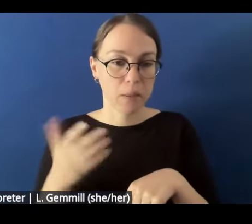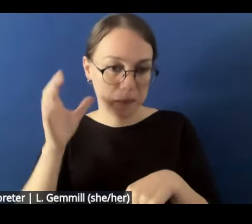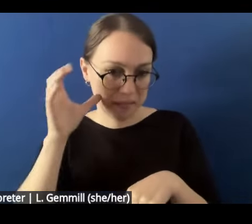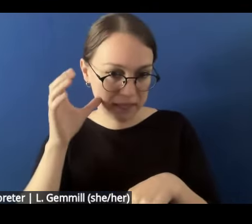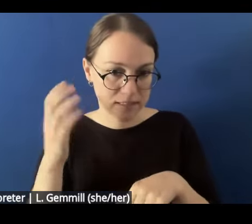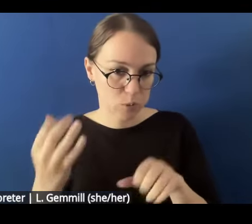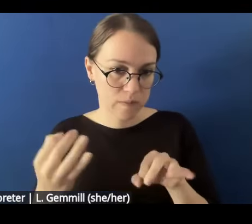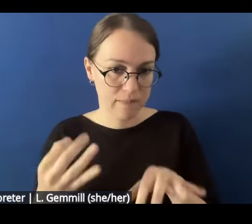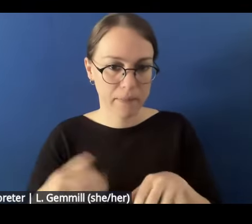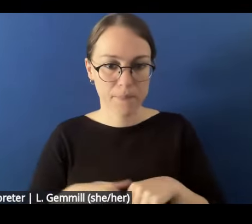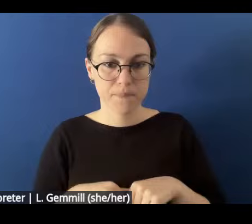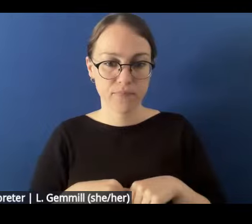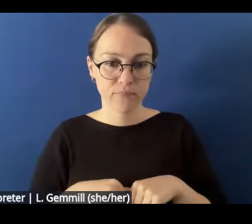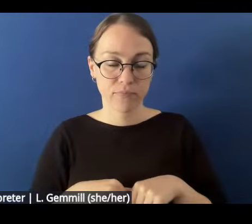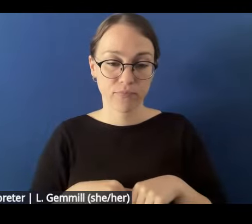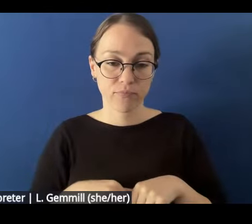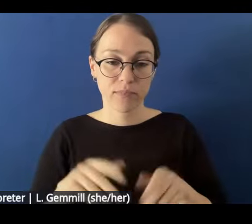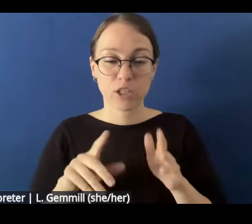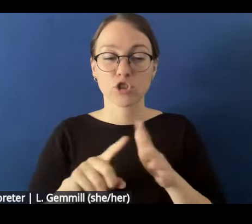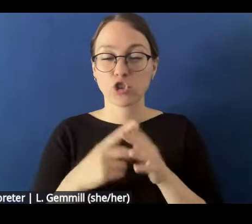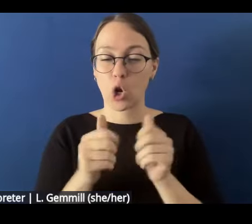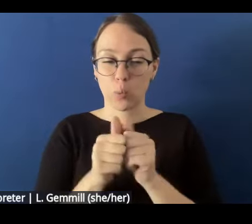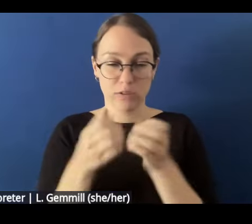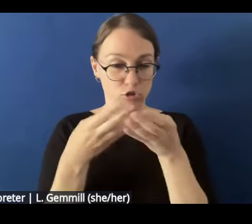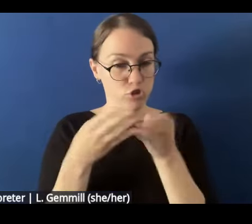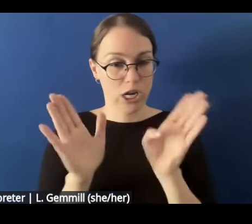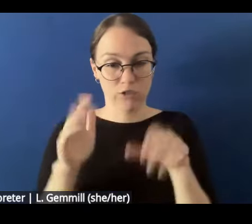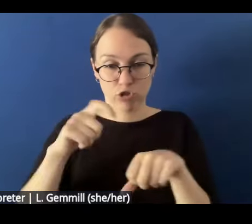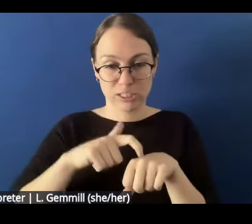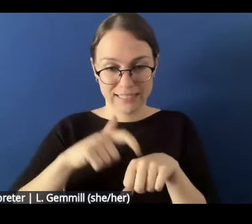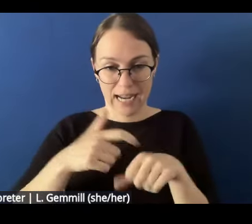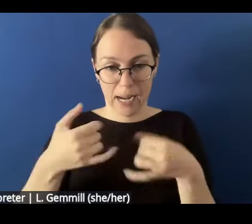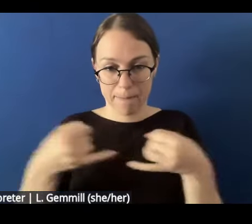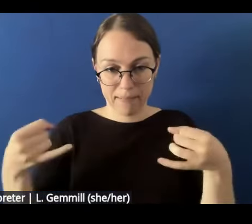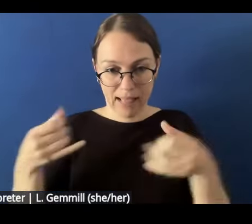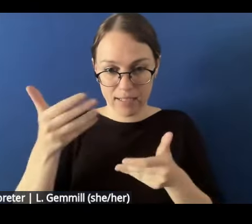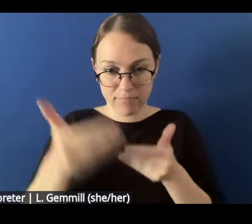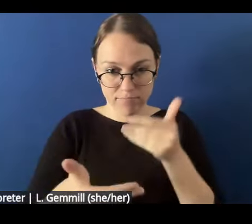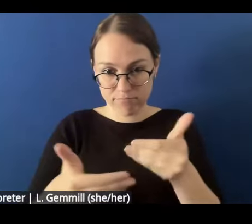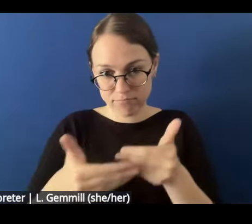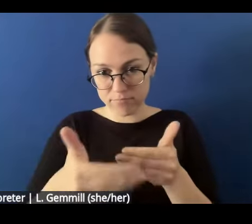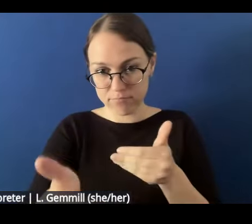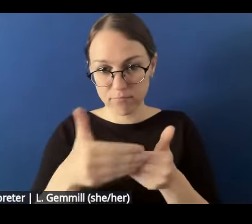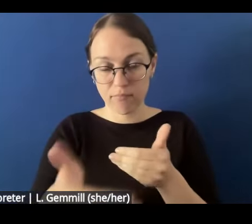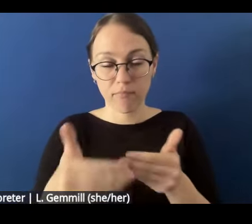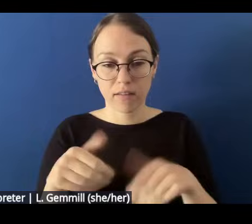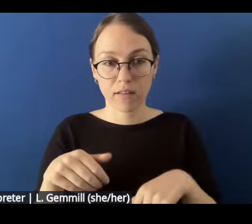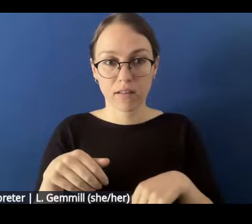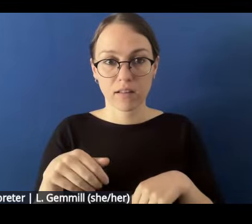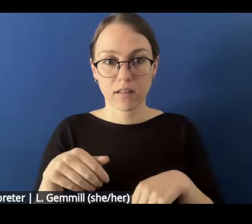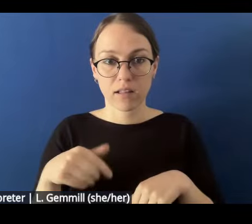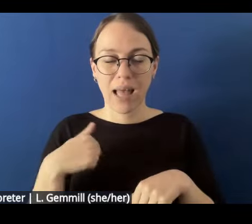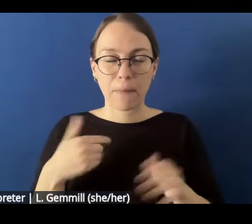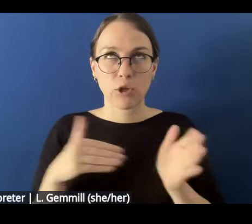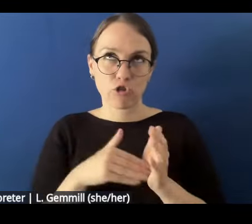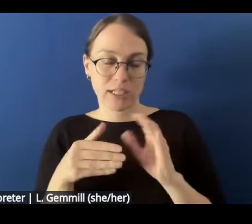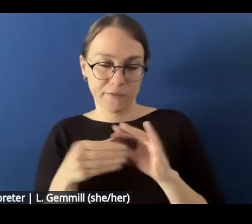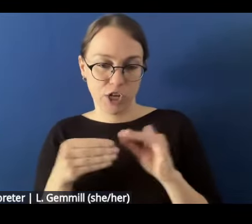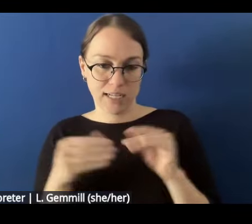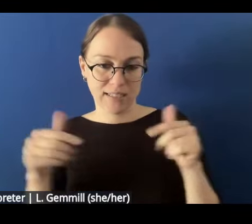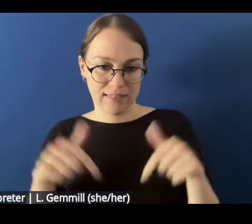first with a very general timeline with this. I don't think that this one is, I'm gonna rephrase that. So this one